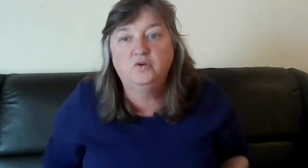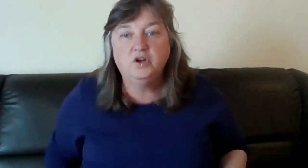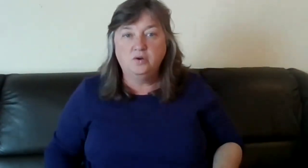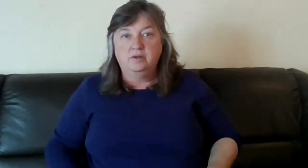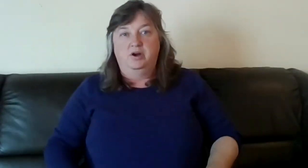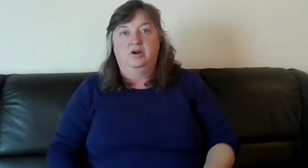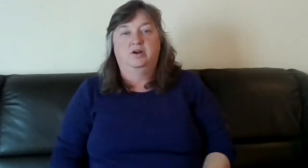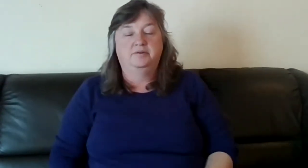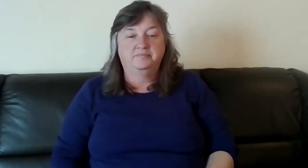Granola bar.